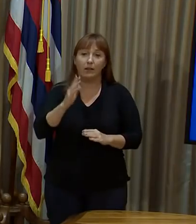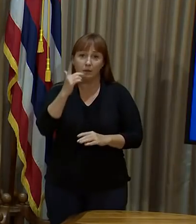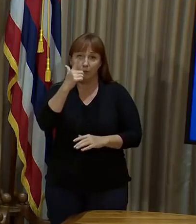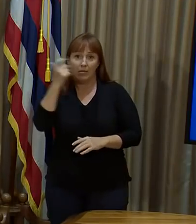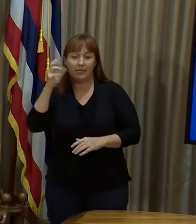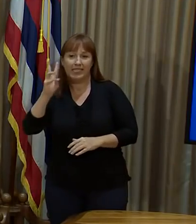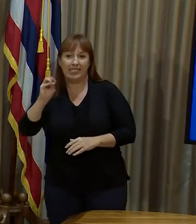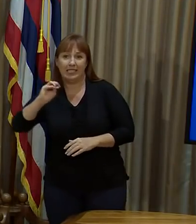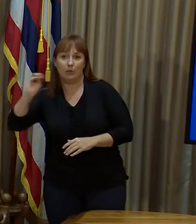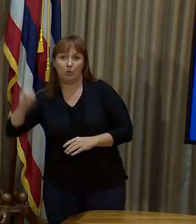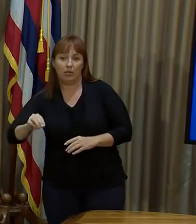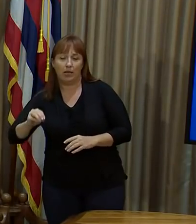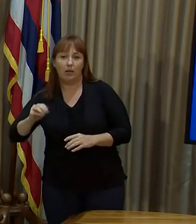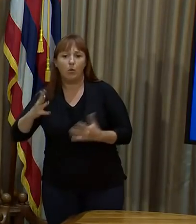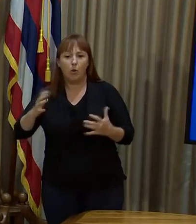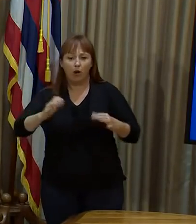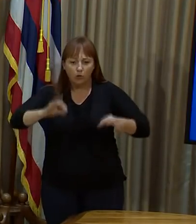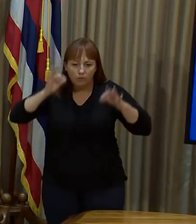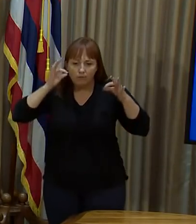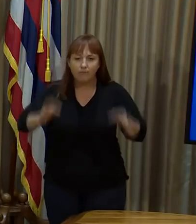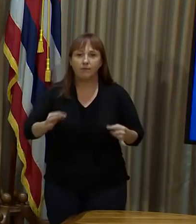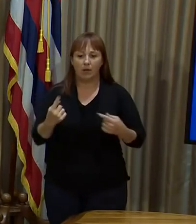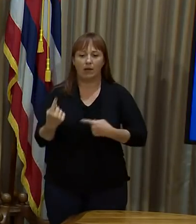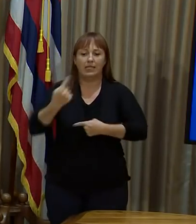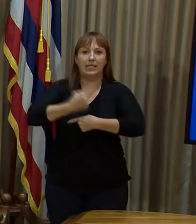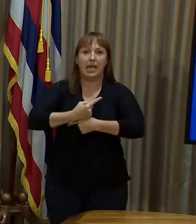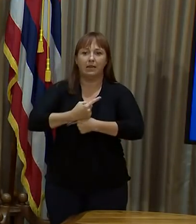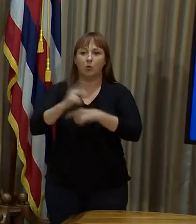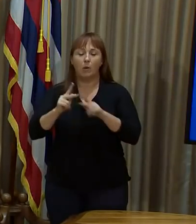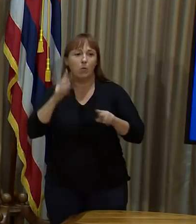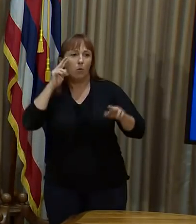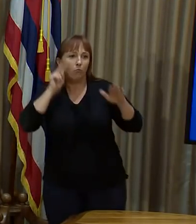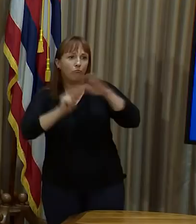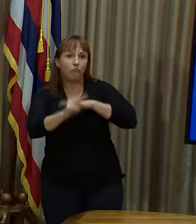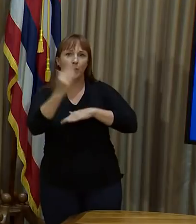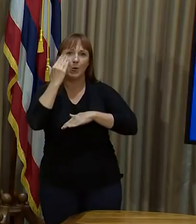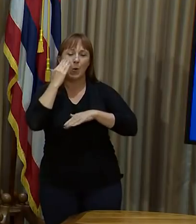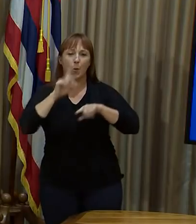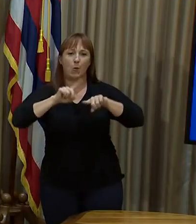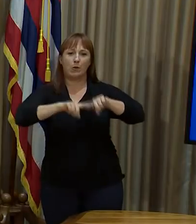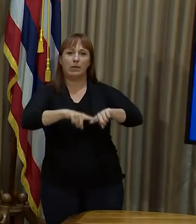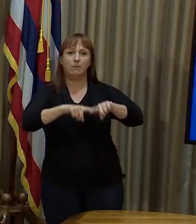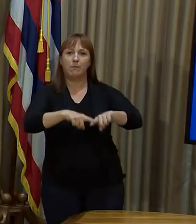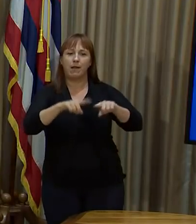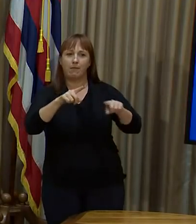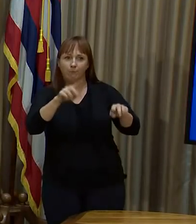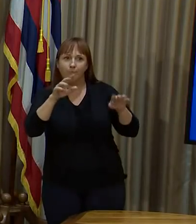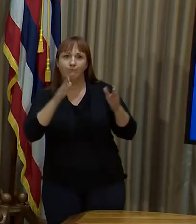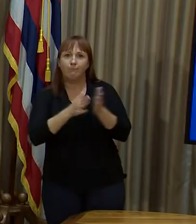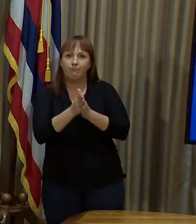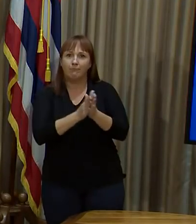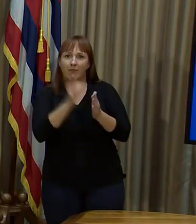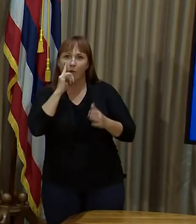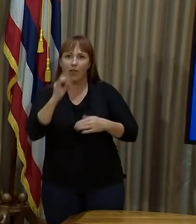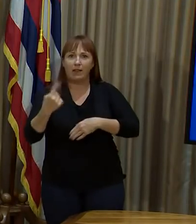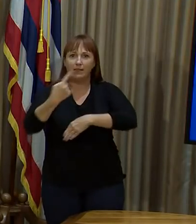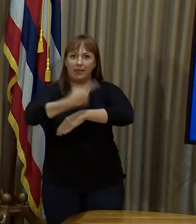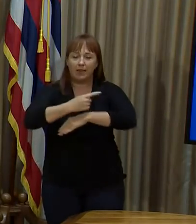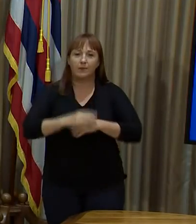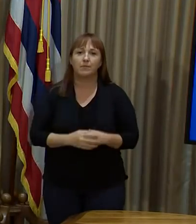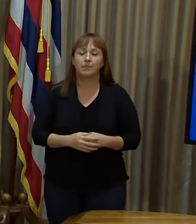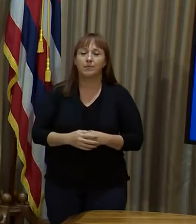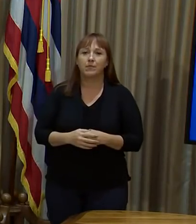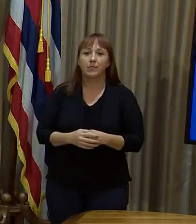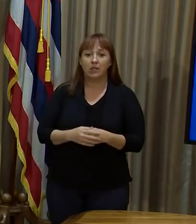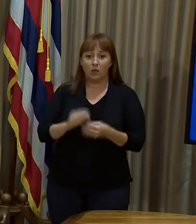a date certain so that people could count on it. So regardless of what the actual vaccination